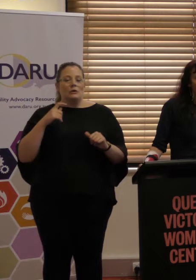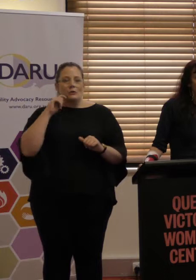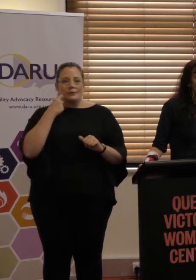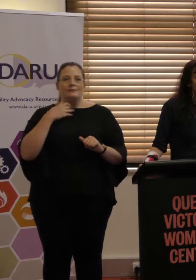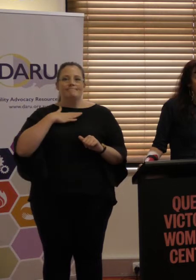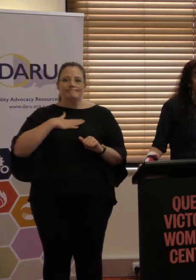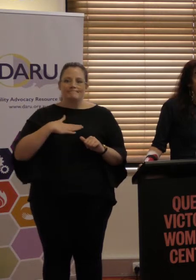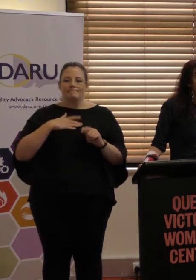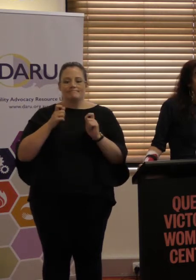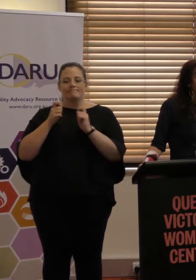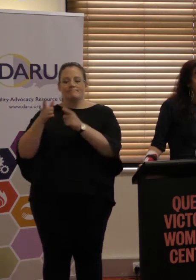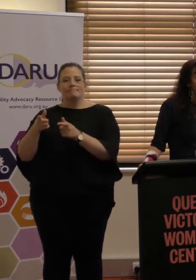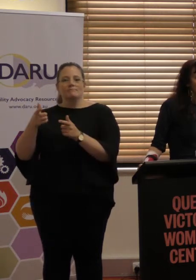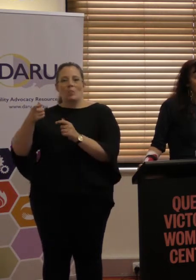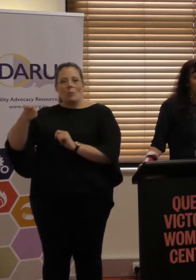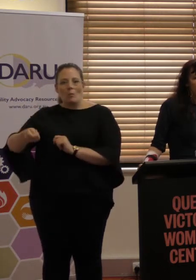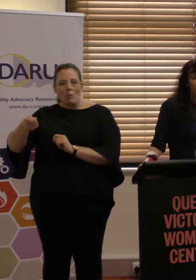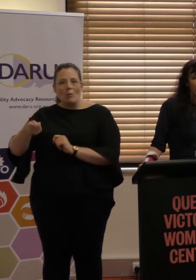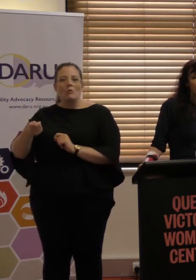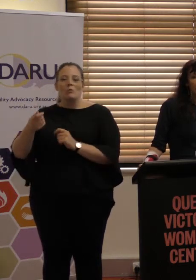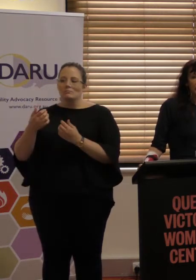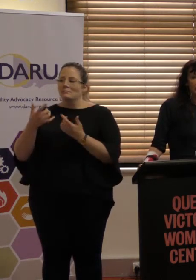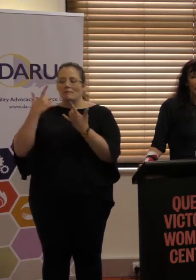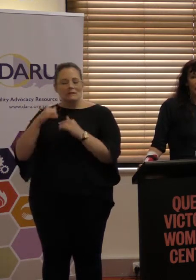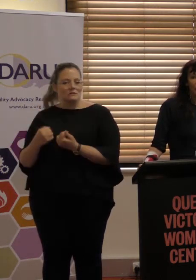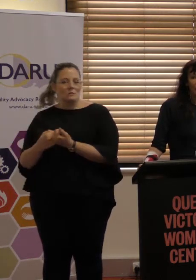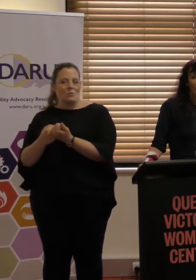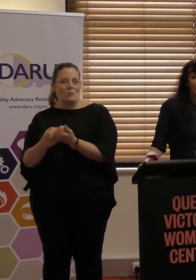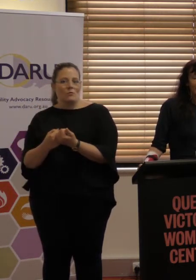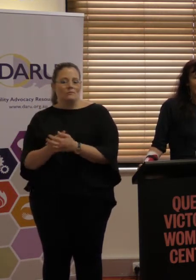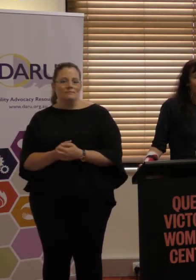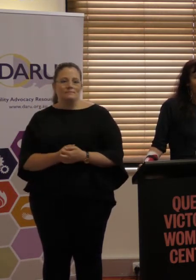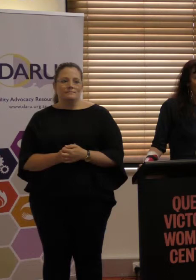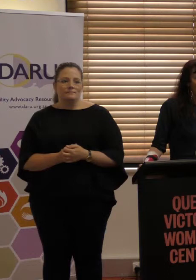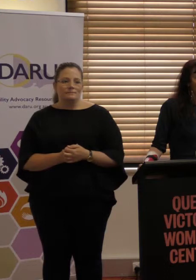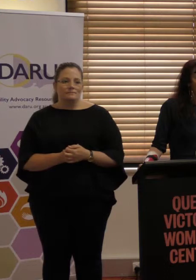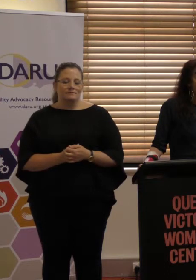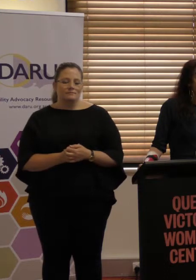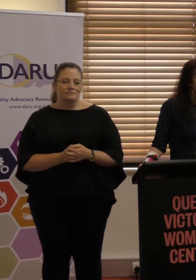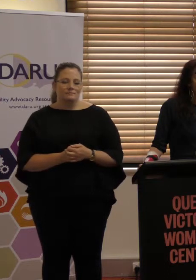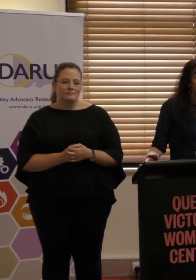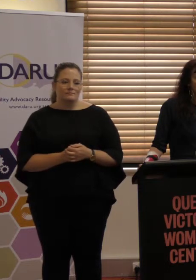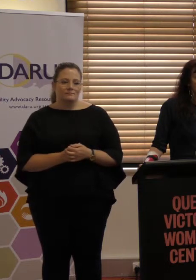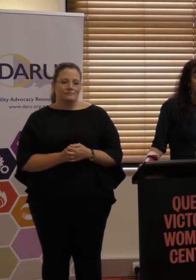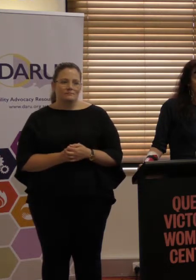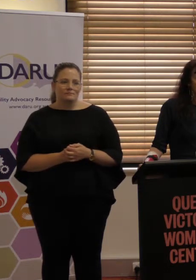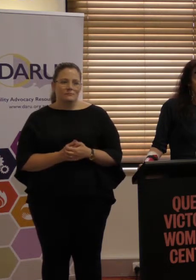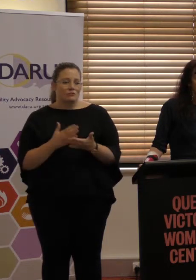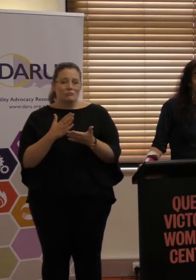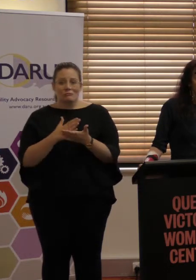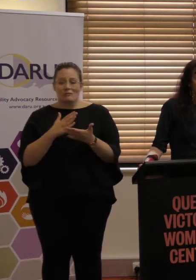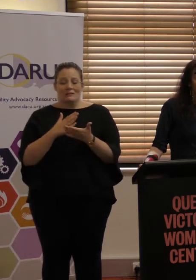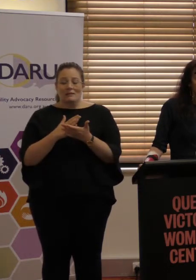and why should they? In a way, it's completely outrageous that a normal family, Mr. and Mrs.